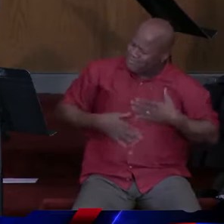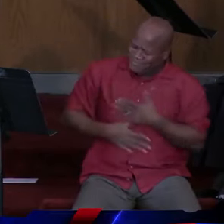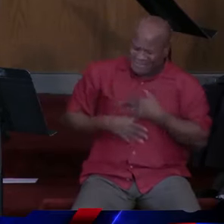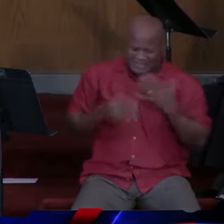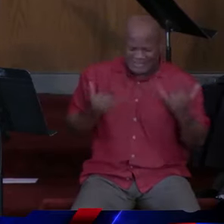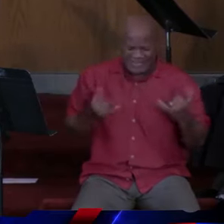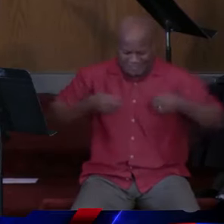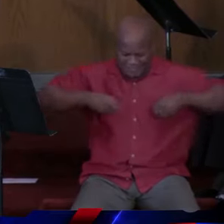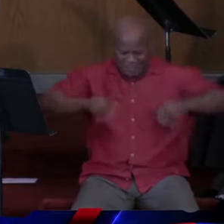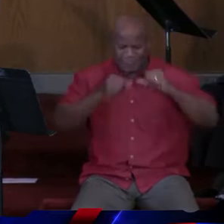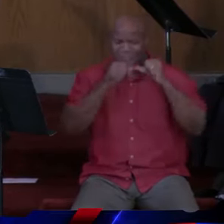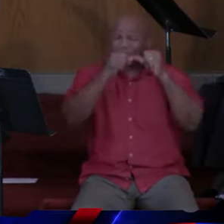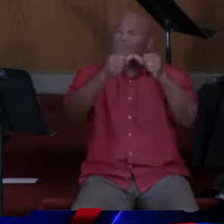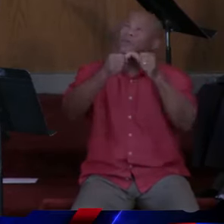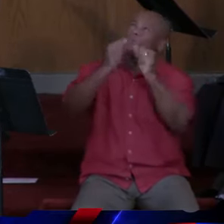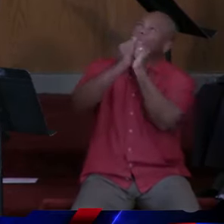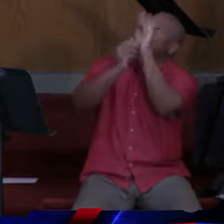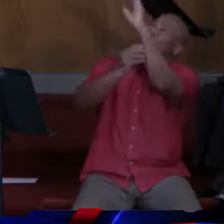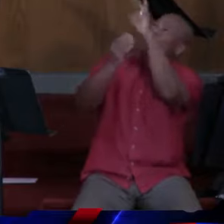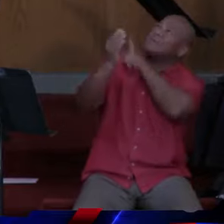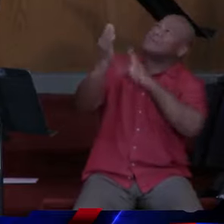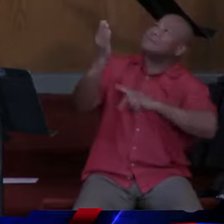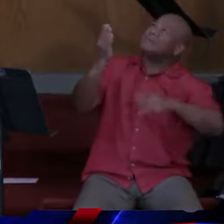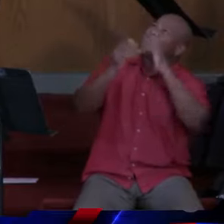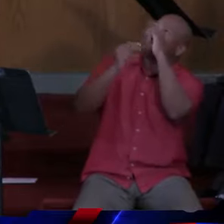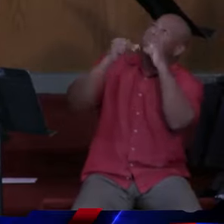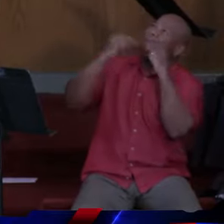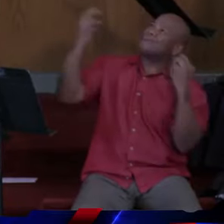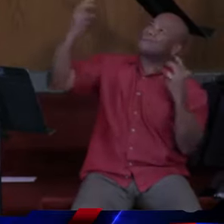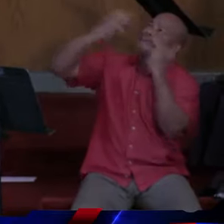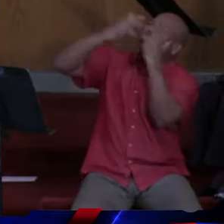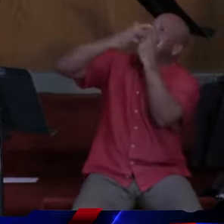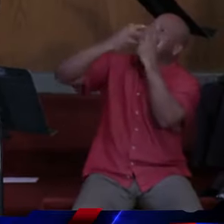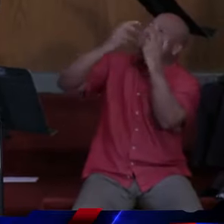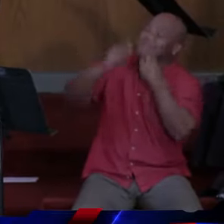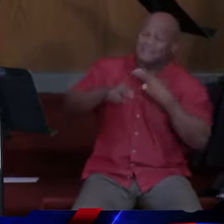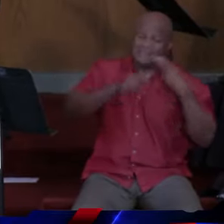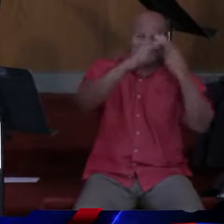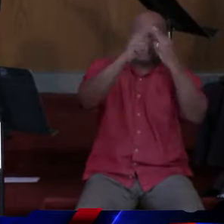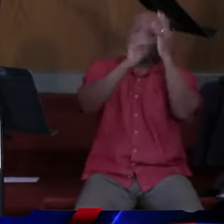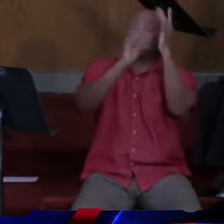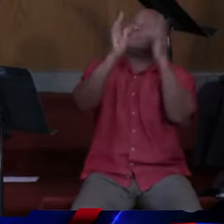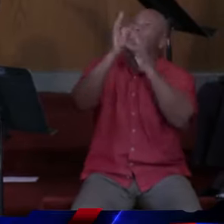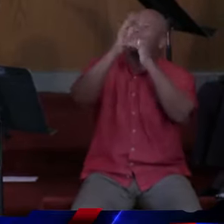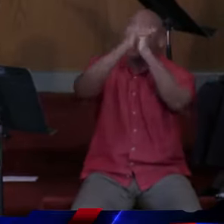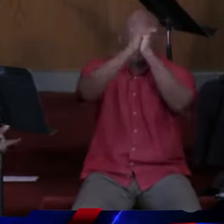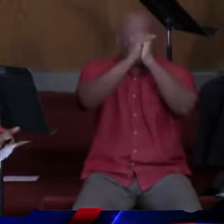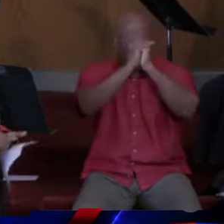continue to partner with your kingdom in this way. In Jesus' name, amen.